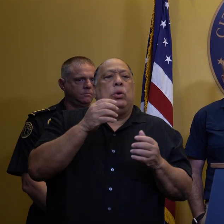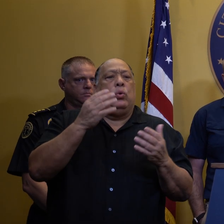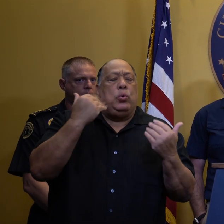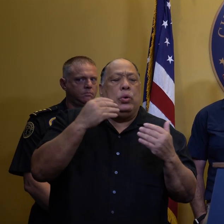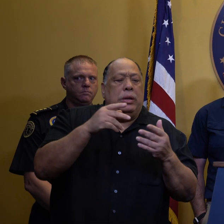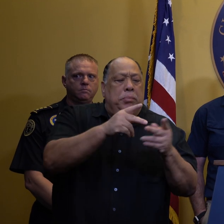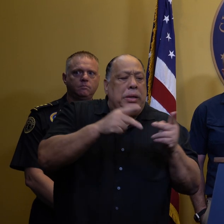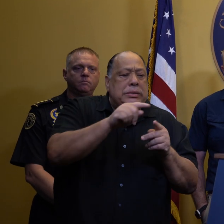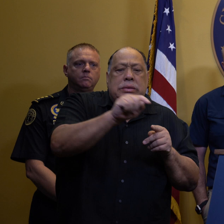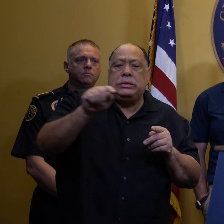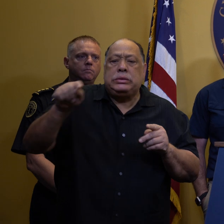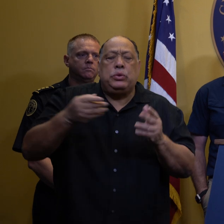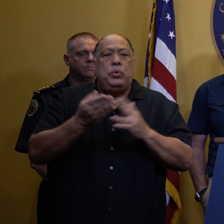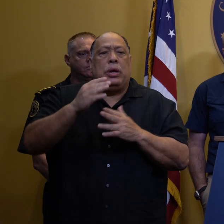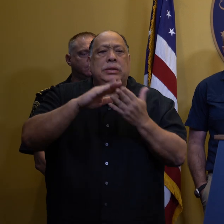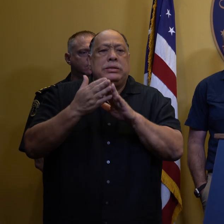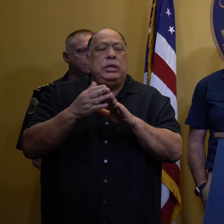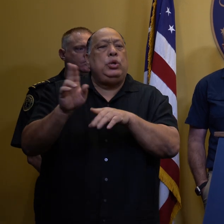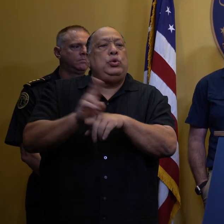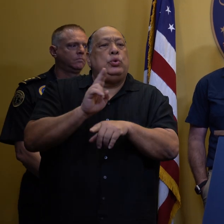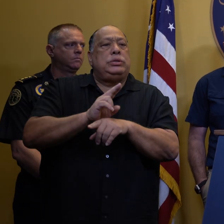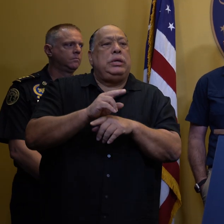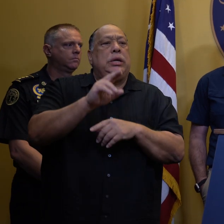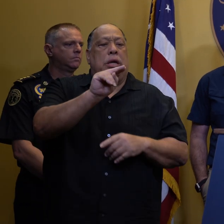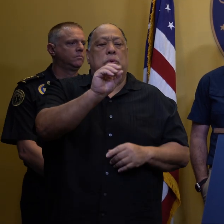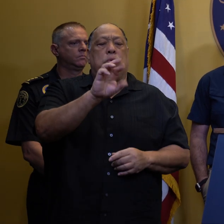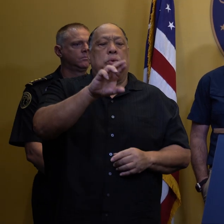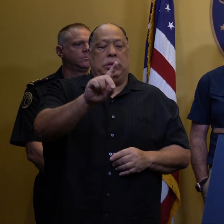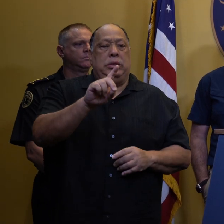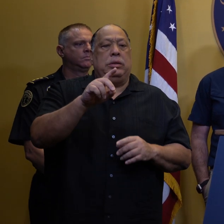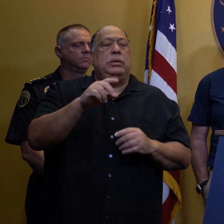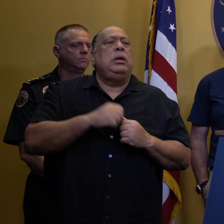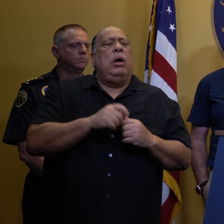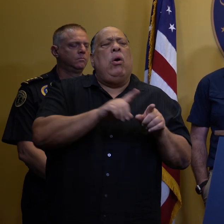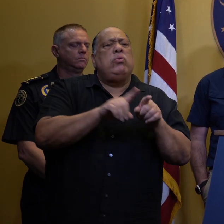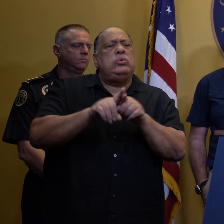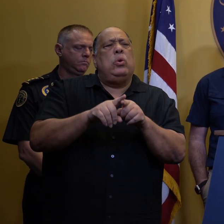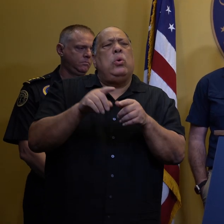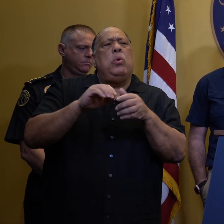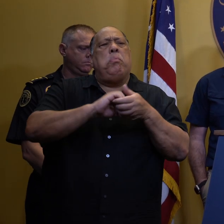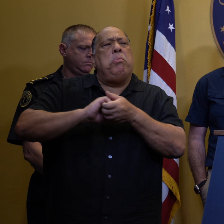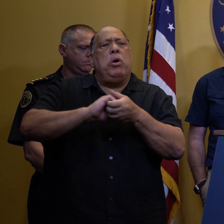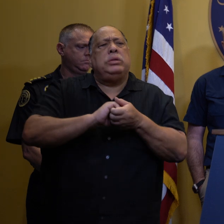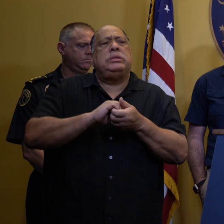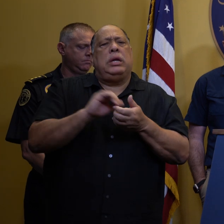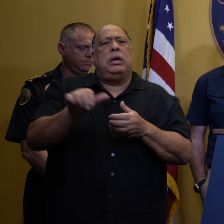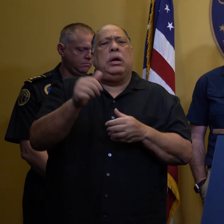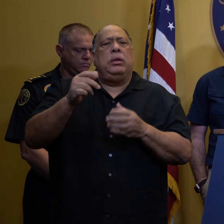centers throughout our city, utilizing our recreation facilities as well as partners and the